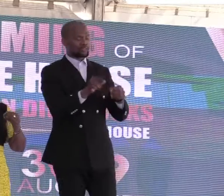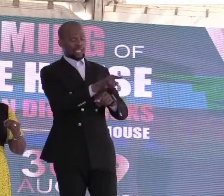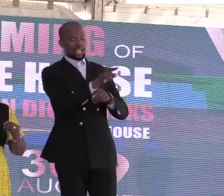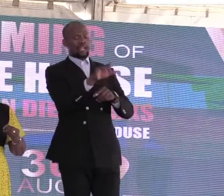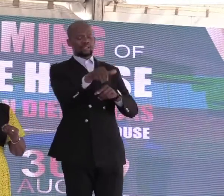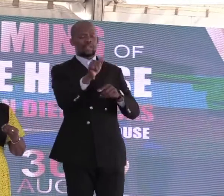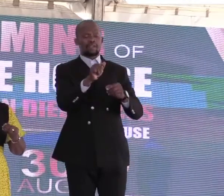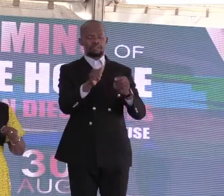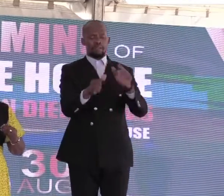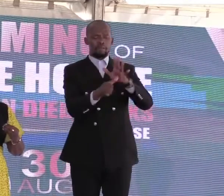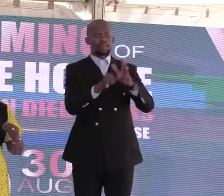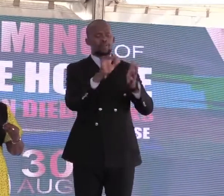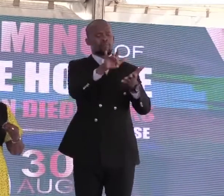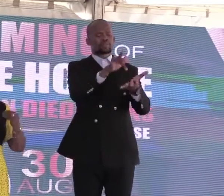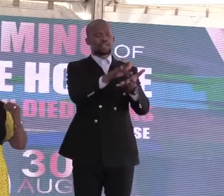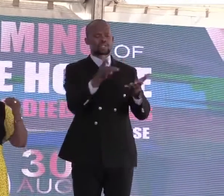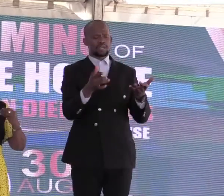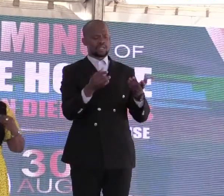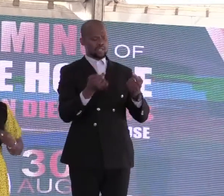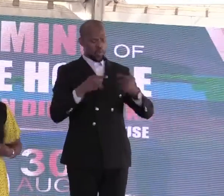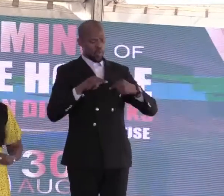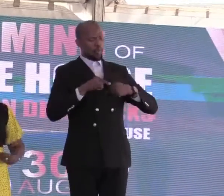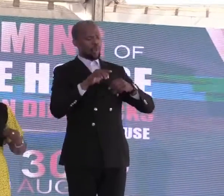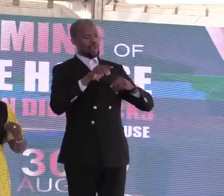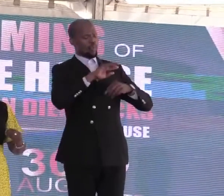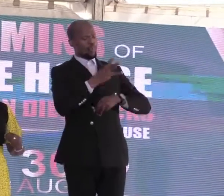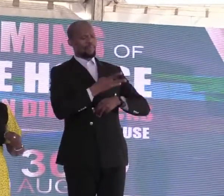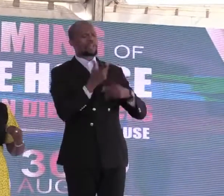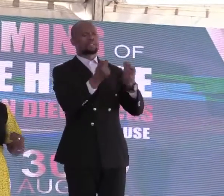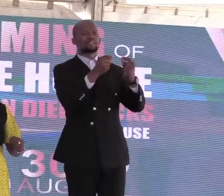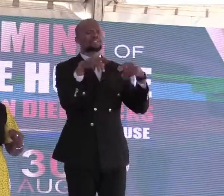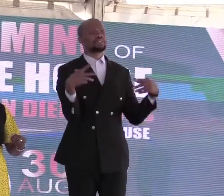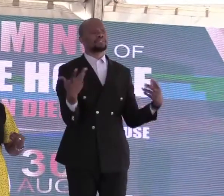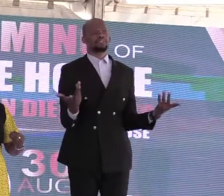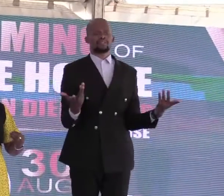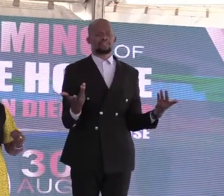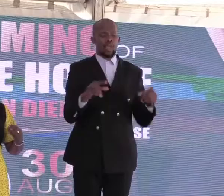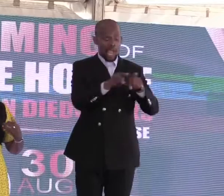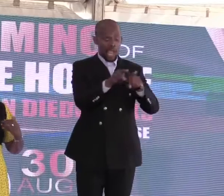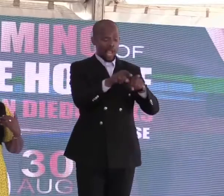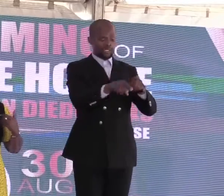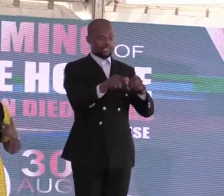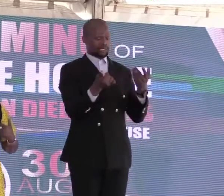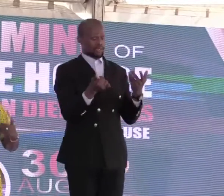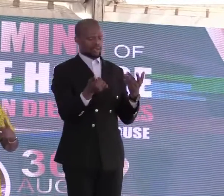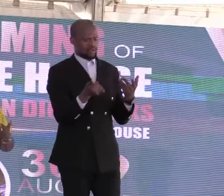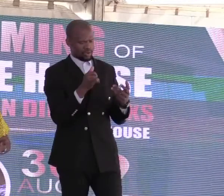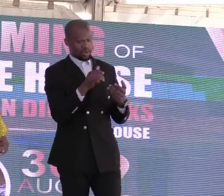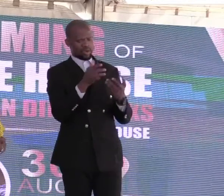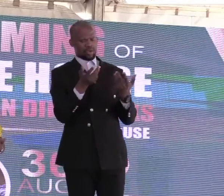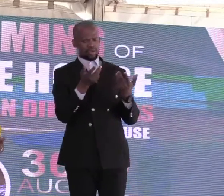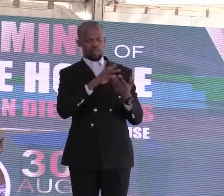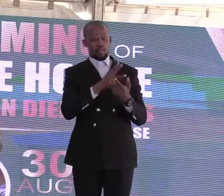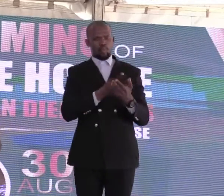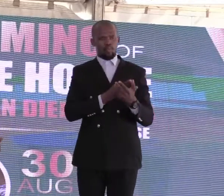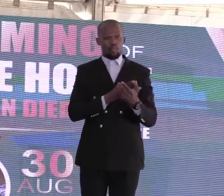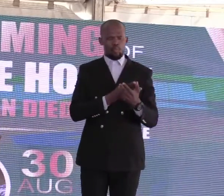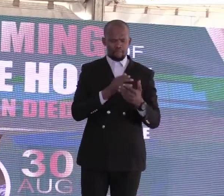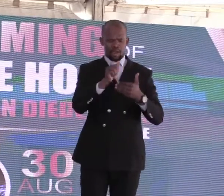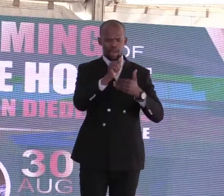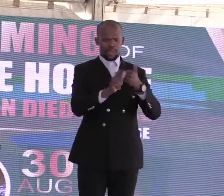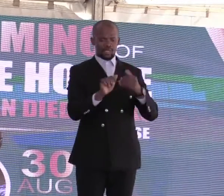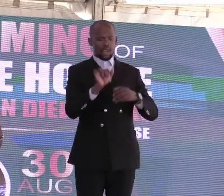We do not do that. And as it is Women's Month, my message to you is